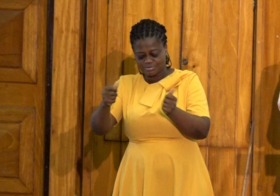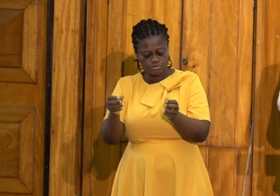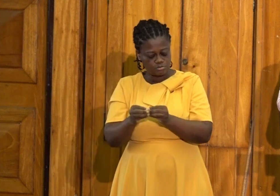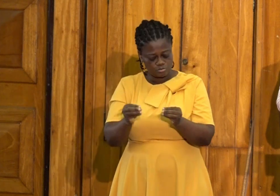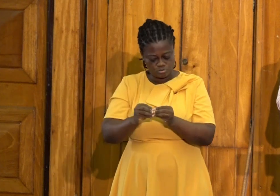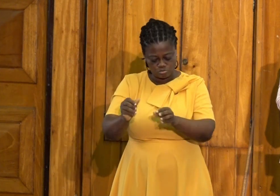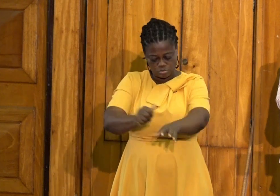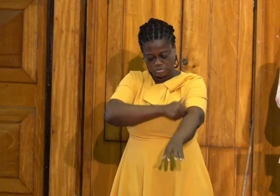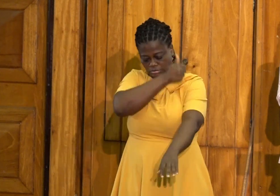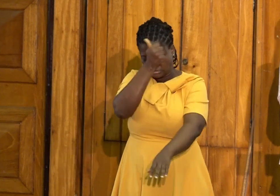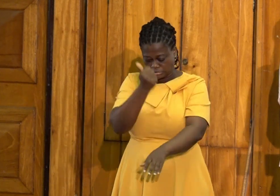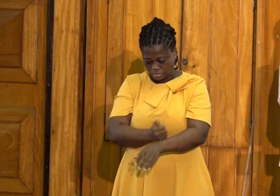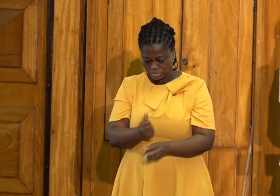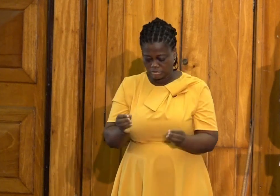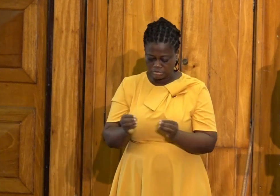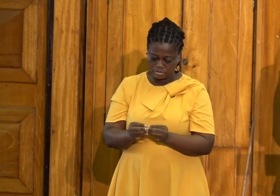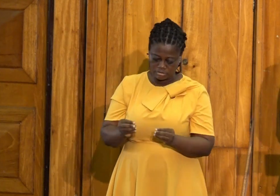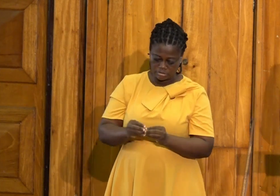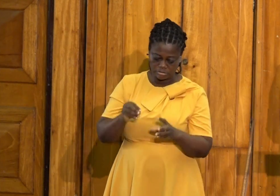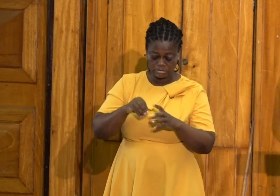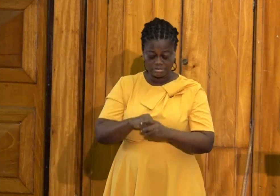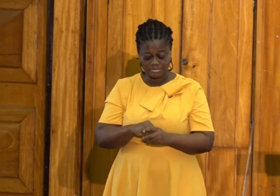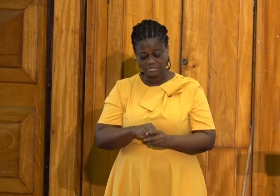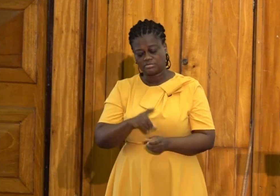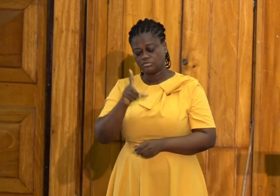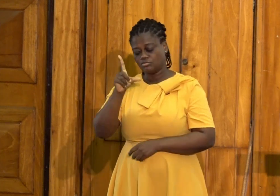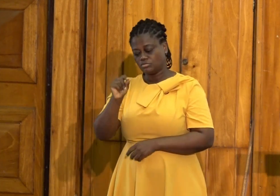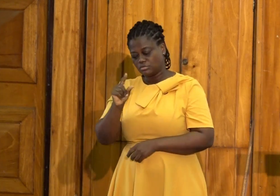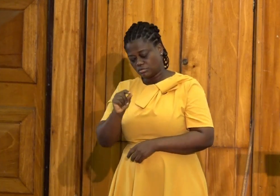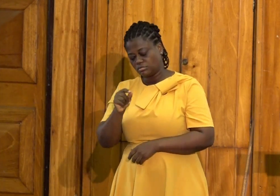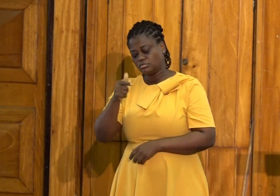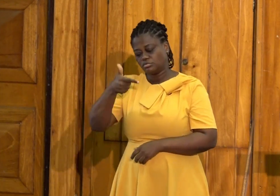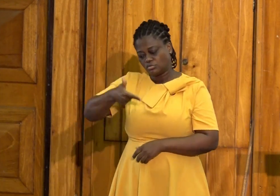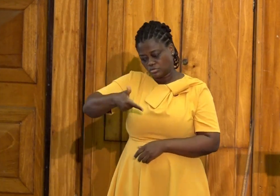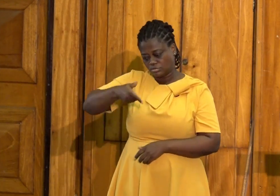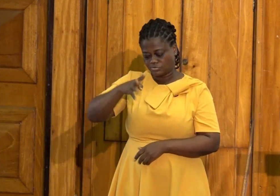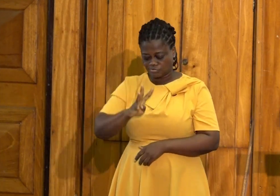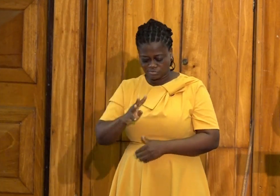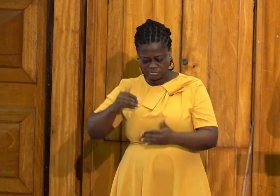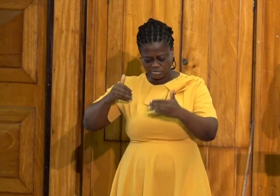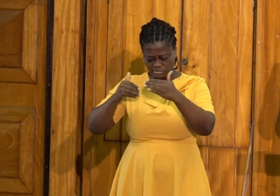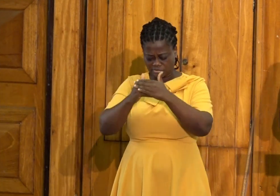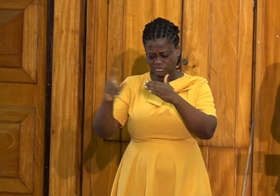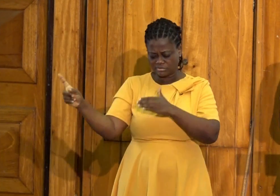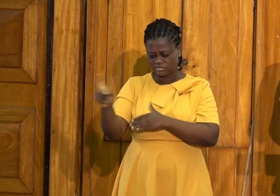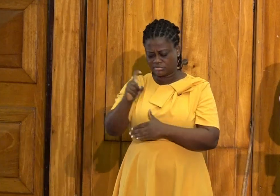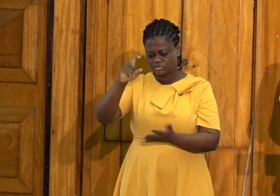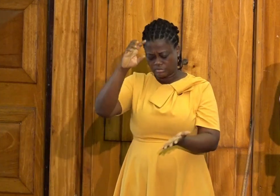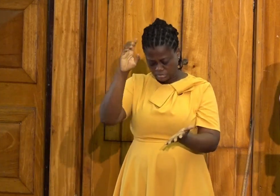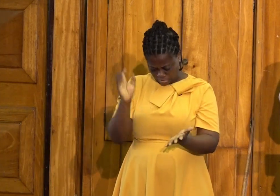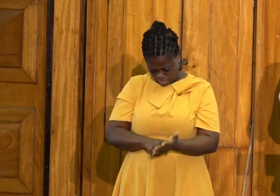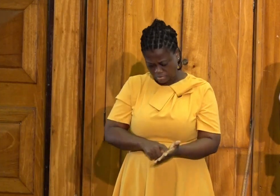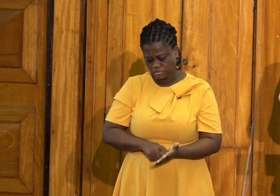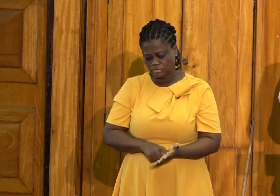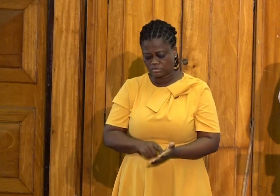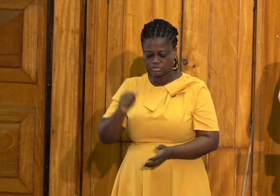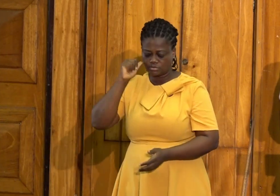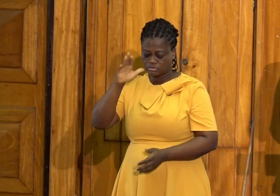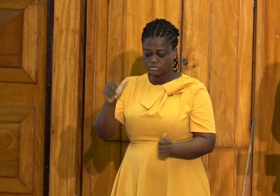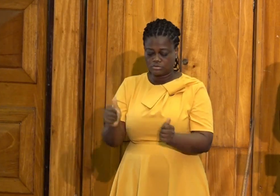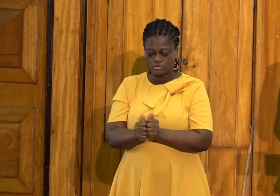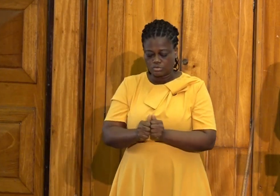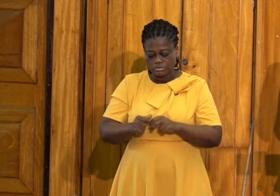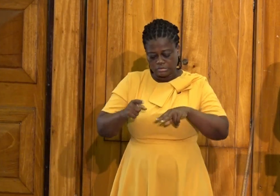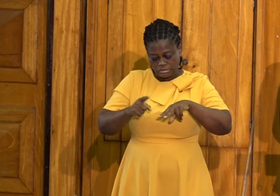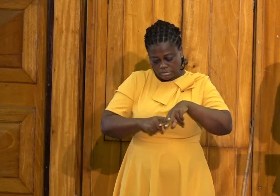established. In 2024 alone, nearly 100,000 women living with HIV aged